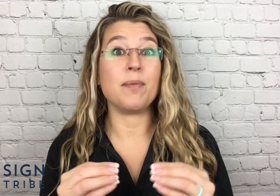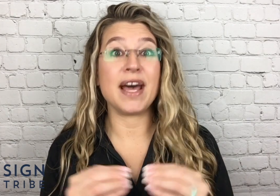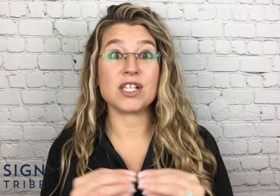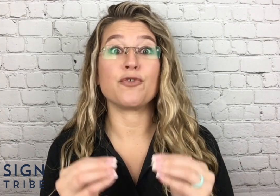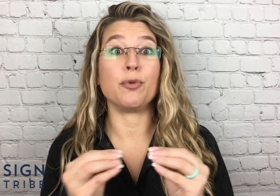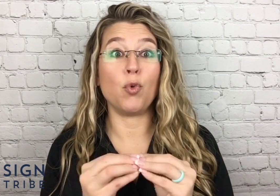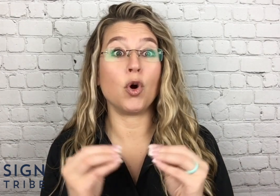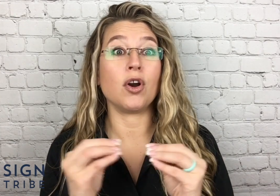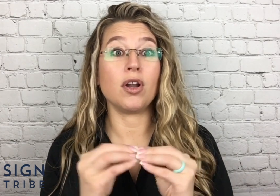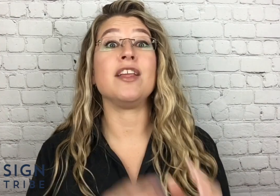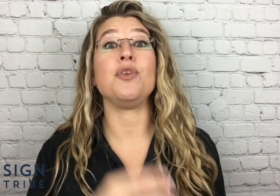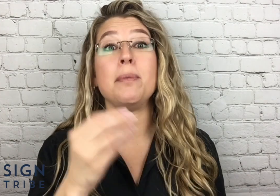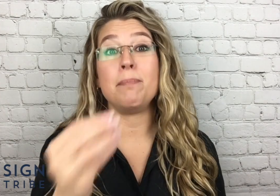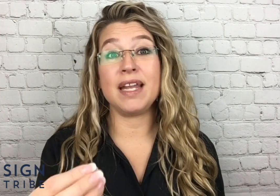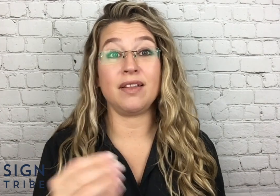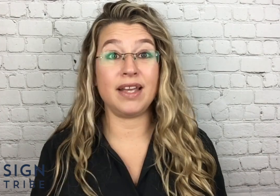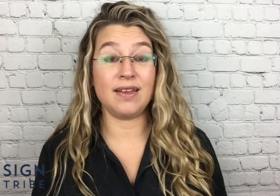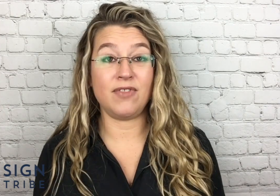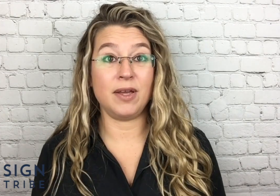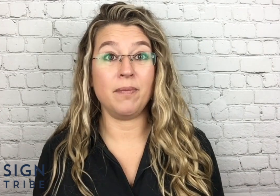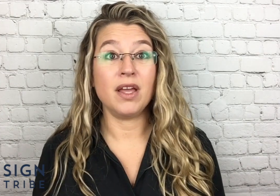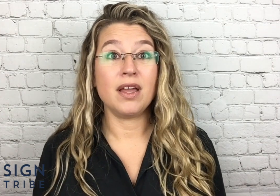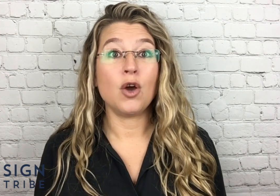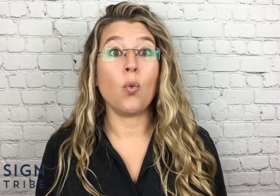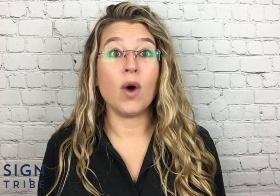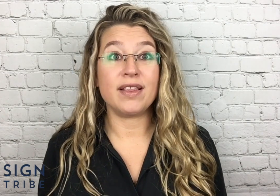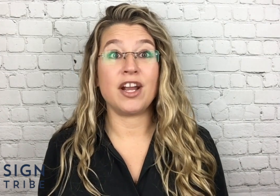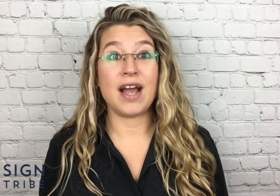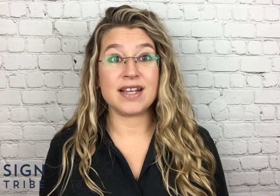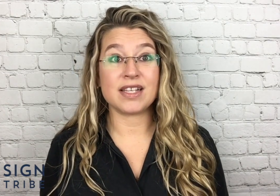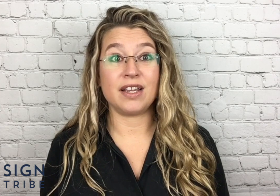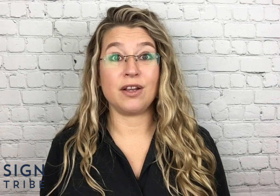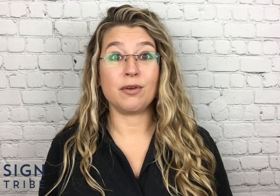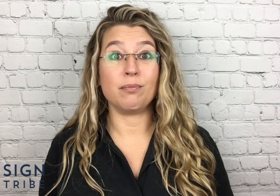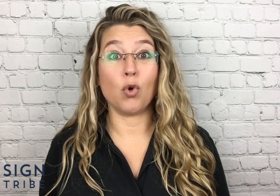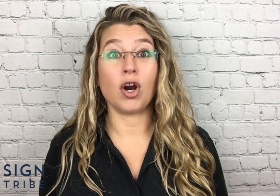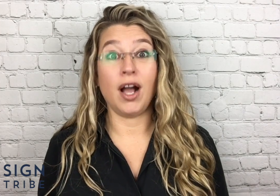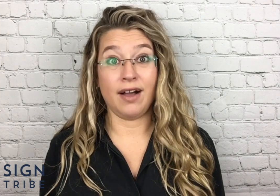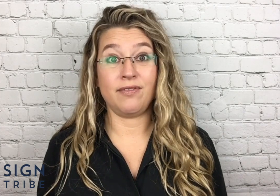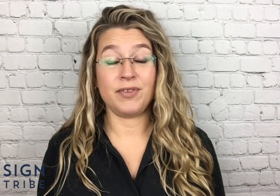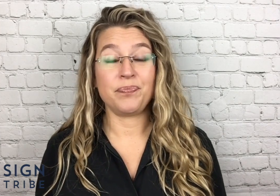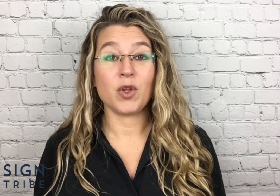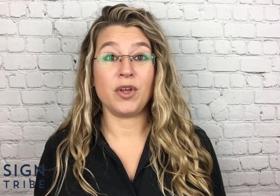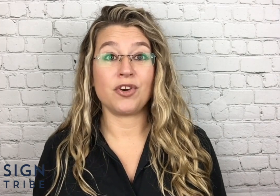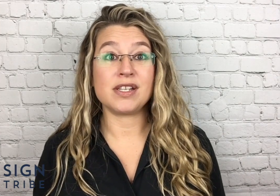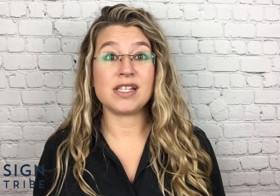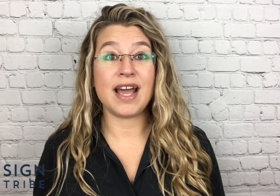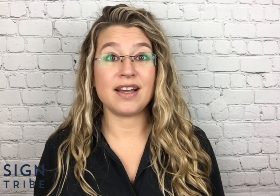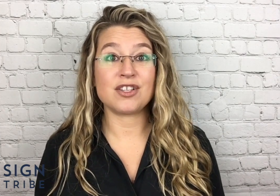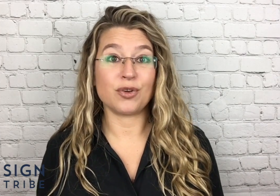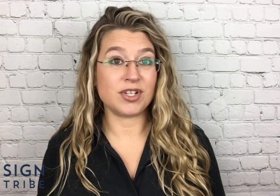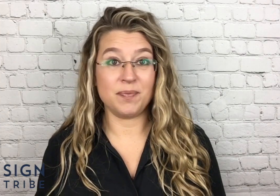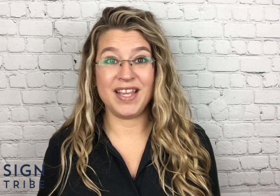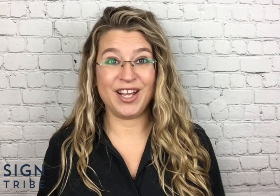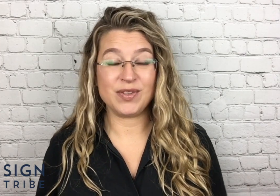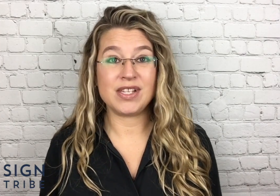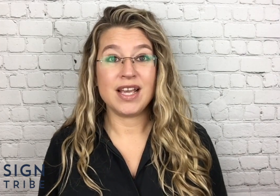ask for more, and you immediately give them what they are asking more of, whether it's snacks or something else.